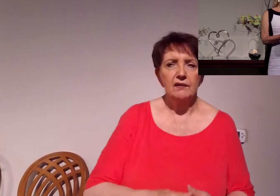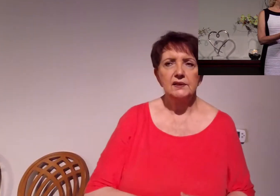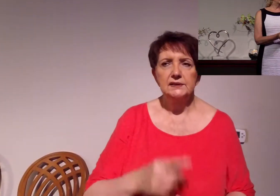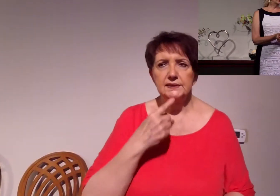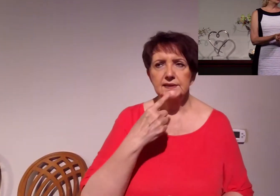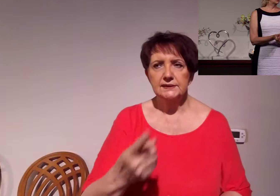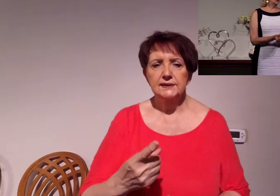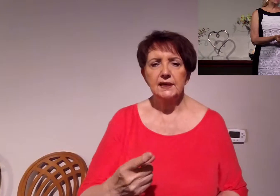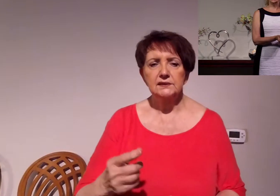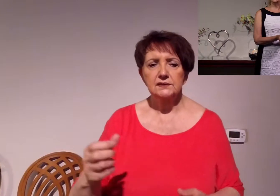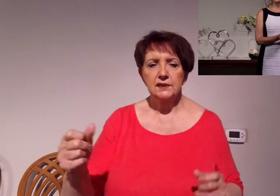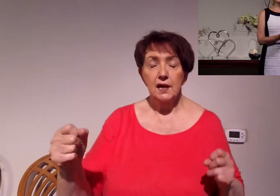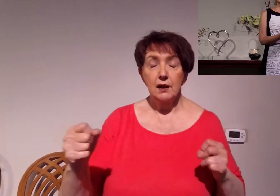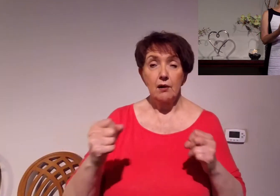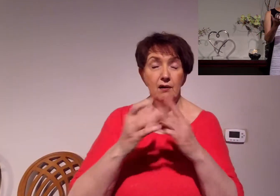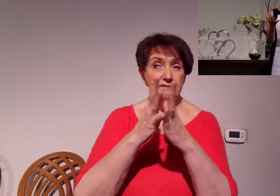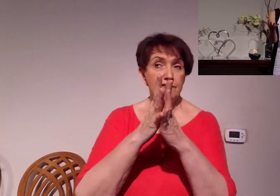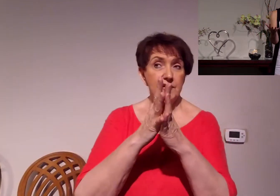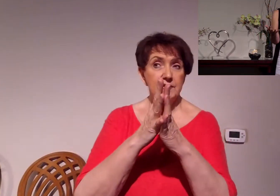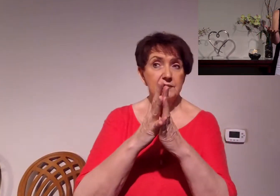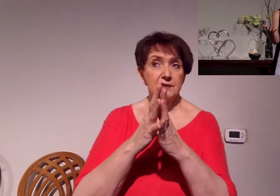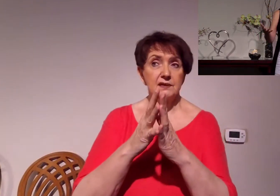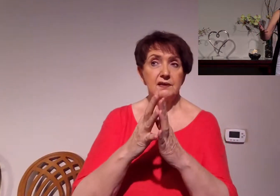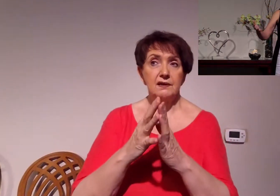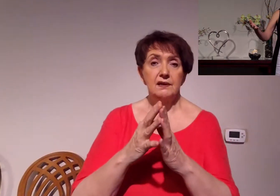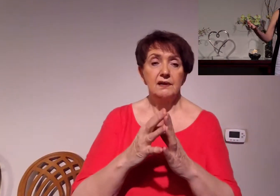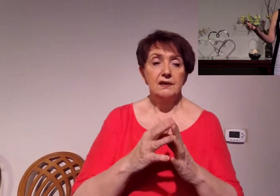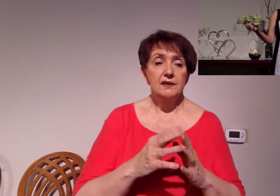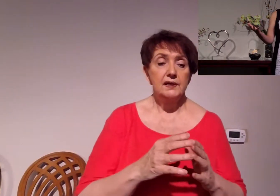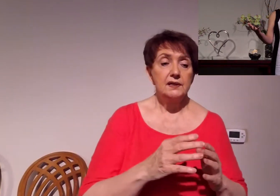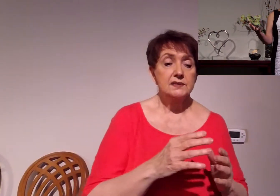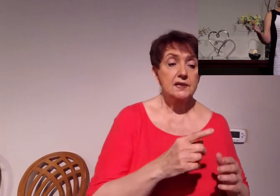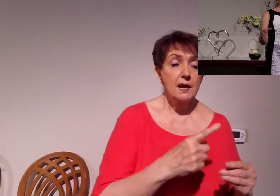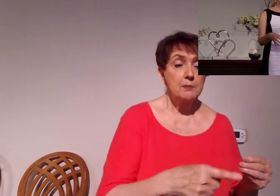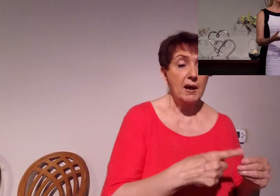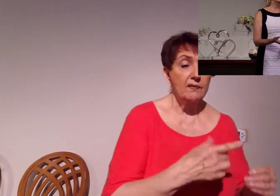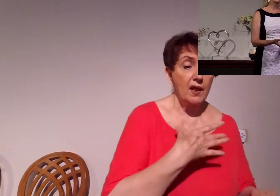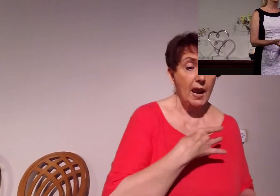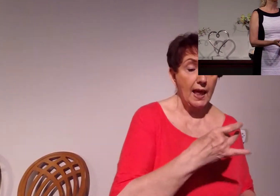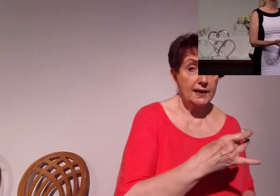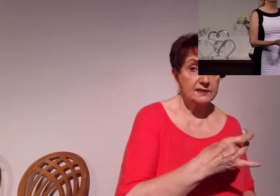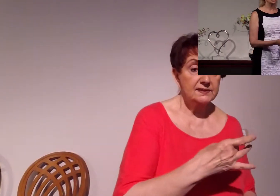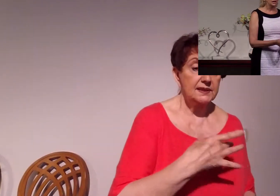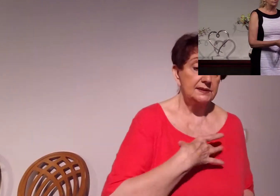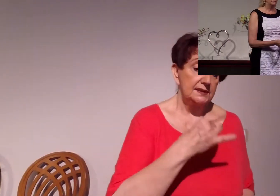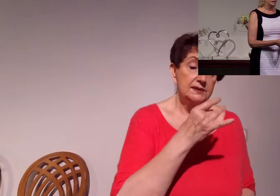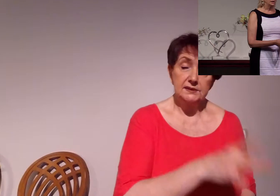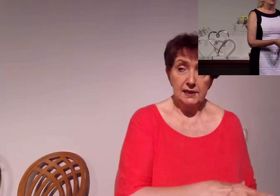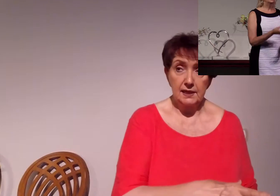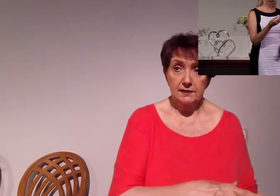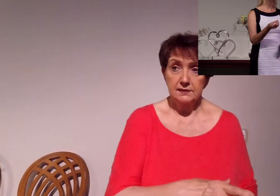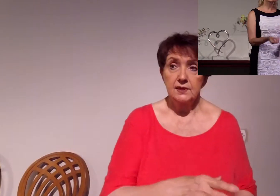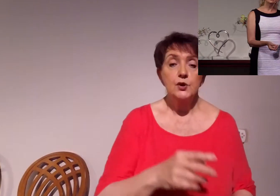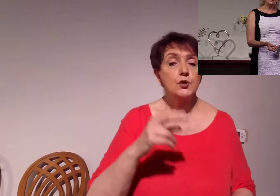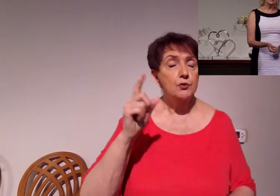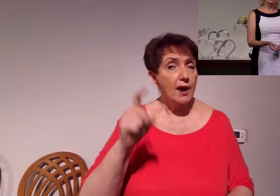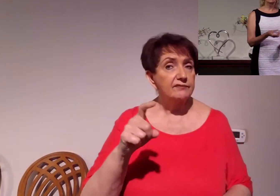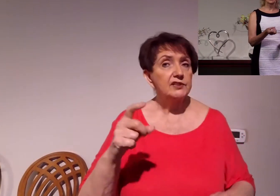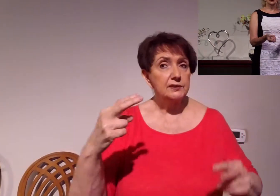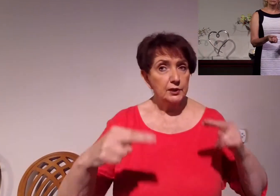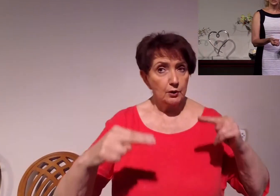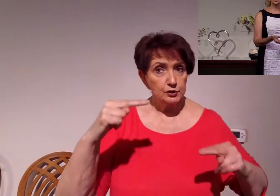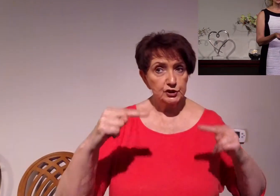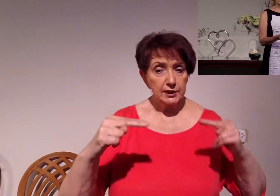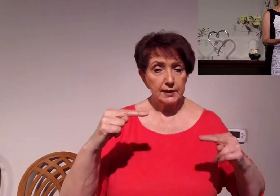says conflict really is, on the one hand, it's about our likes and dislikes, which we actually have to negotiate. But on the other hand,